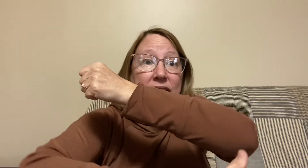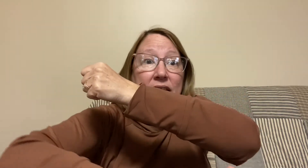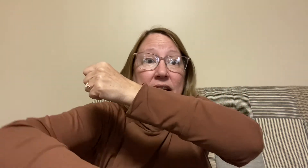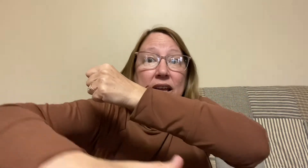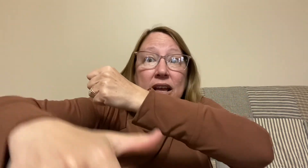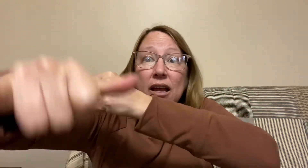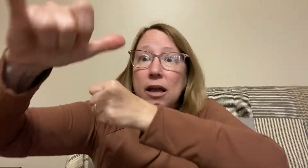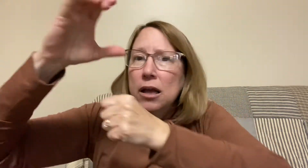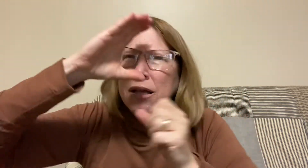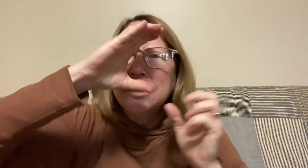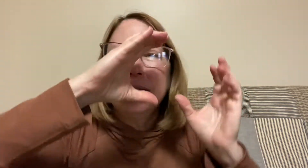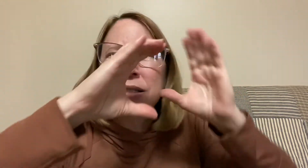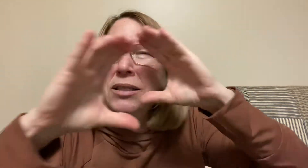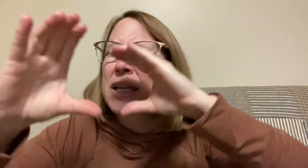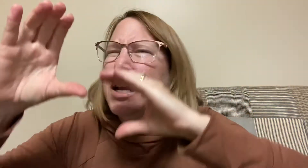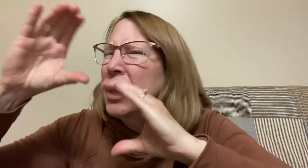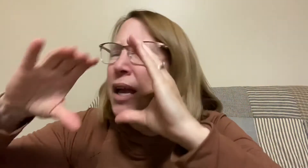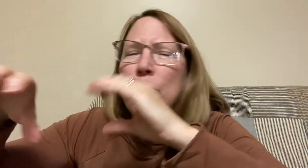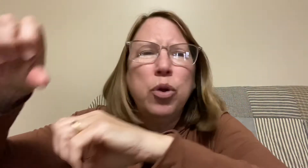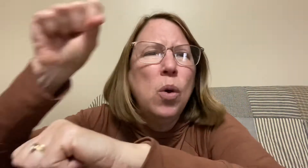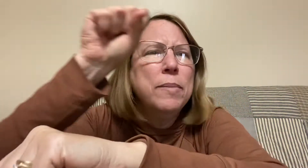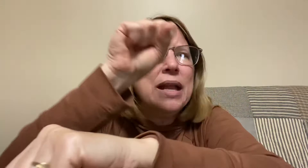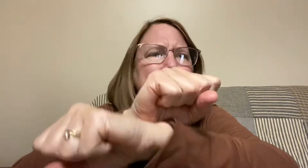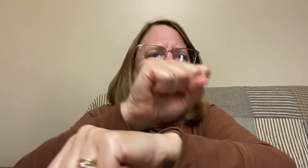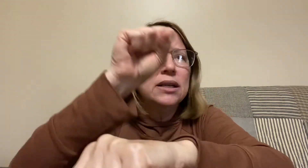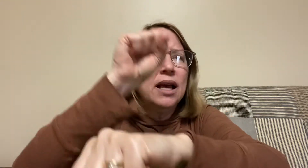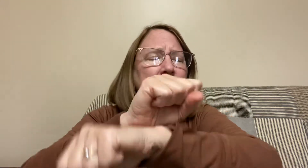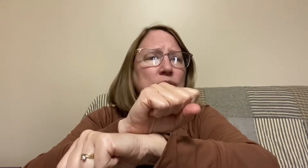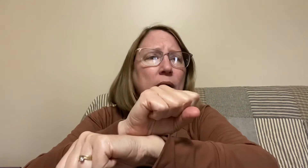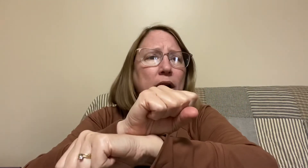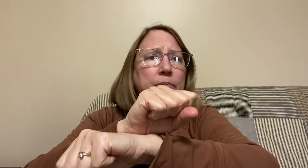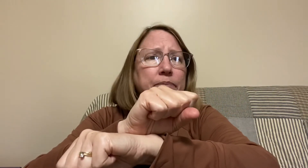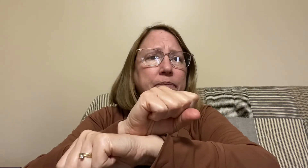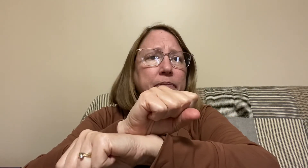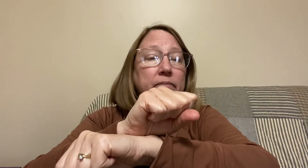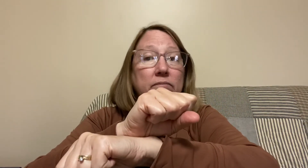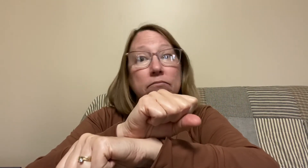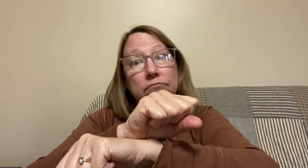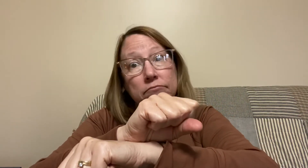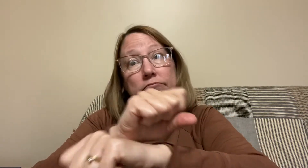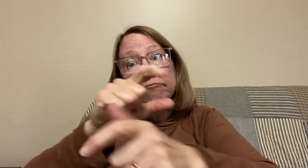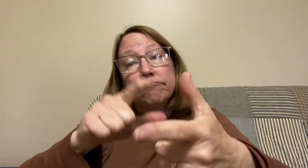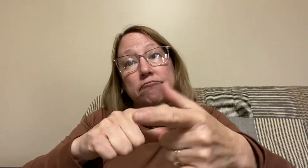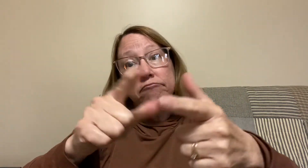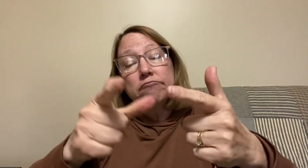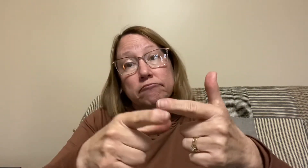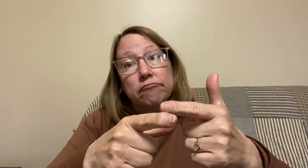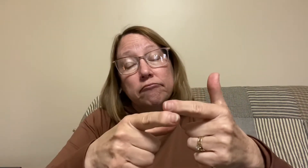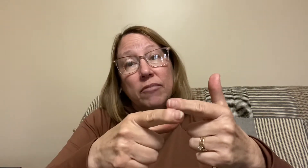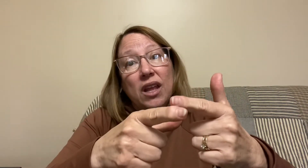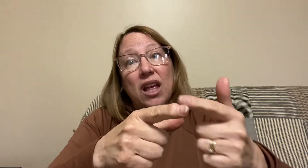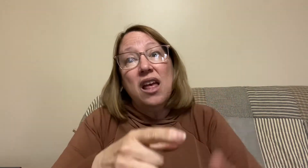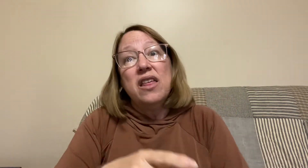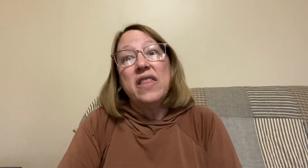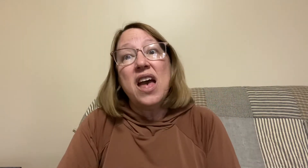growth of towns and cities. This development transformed